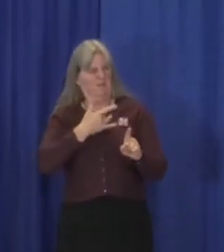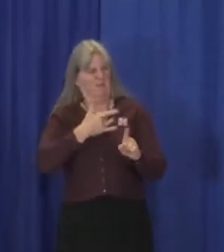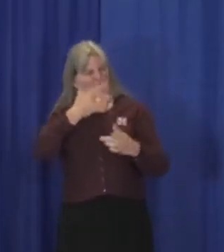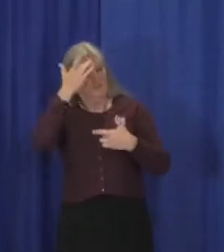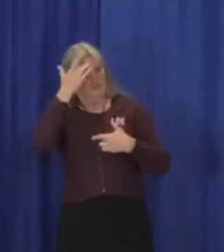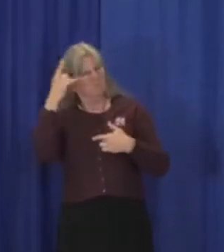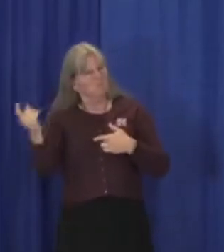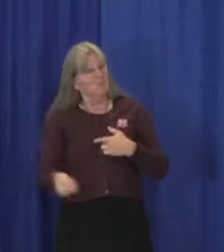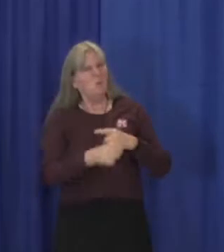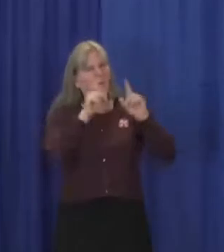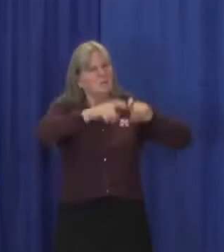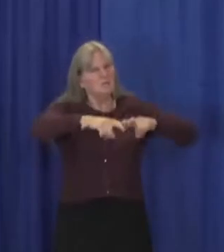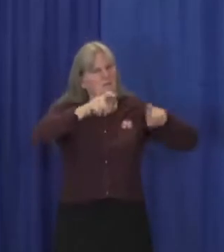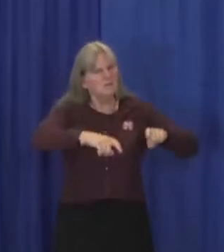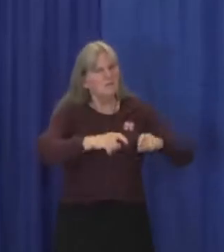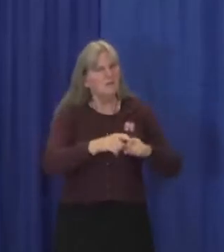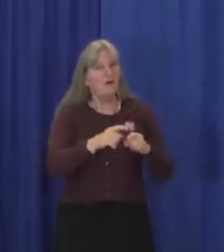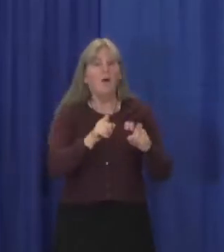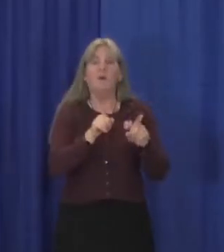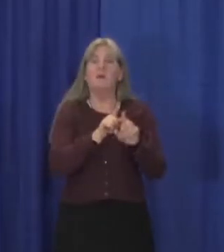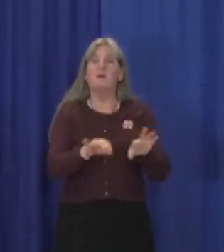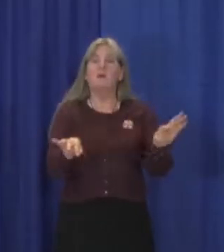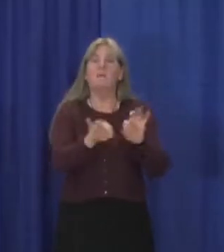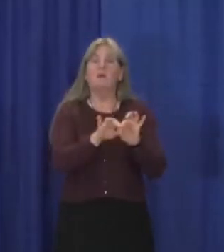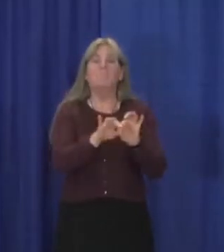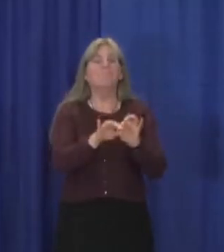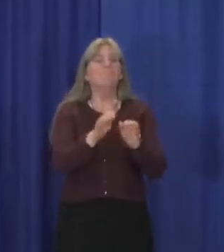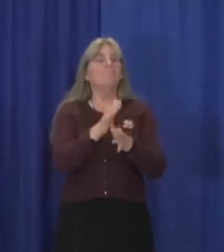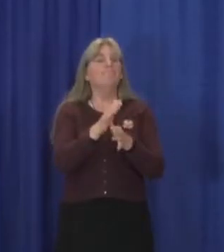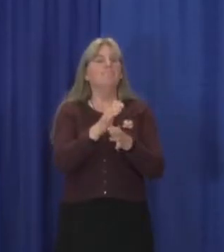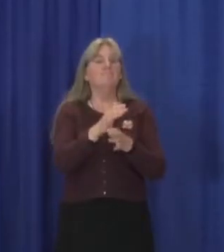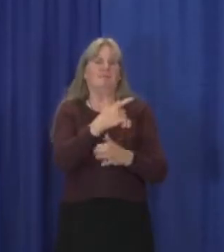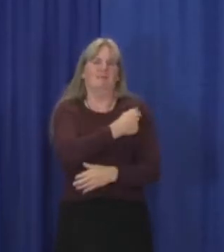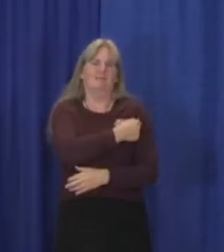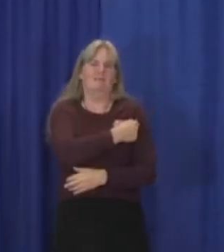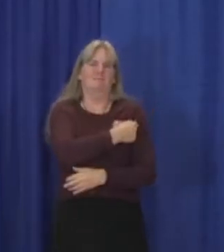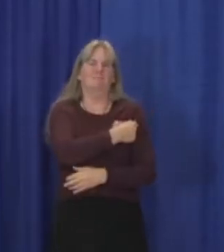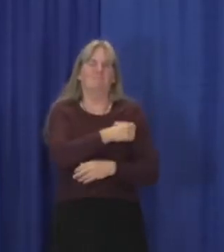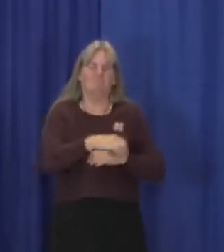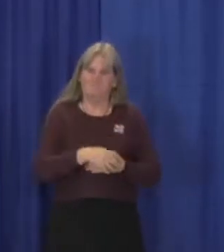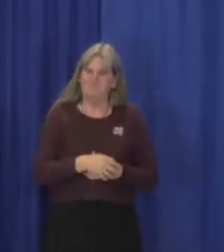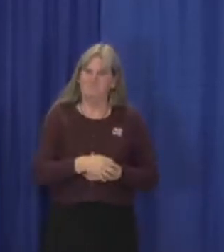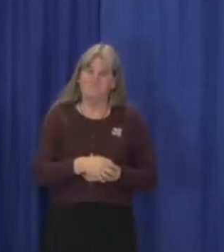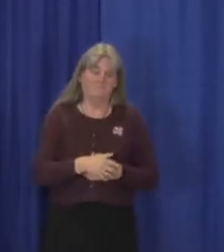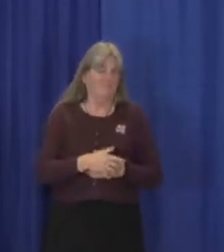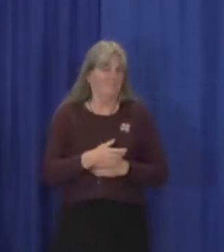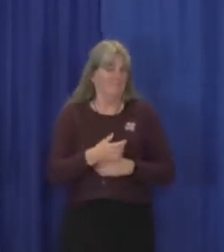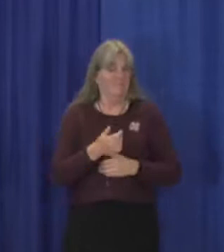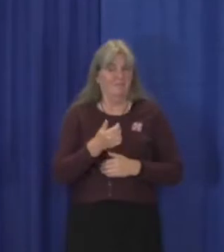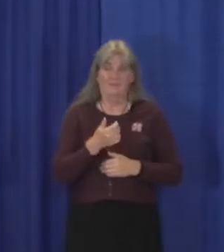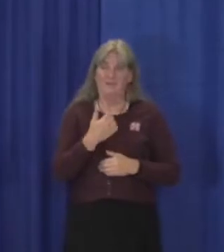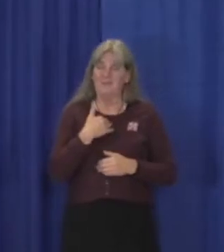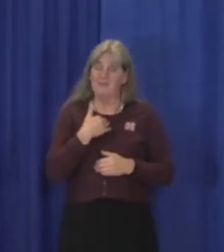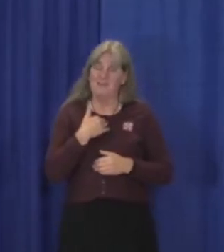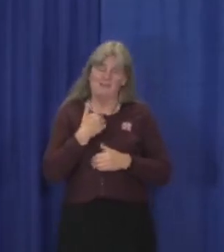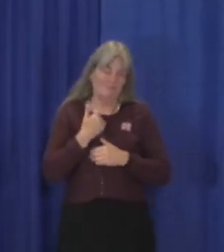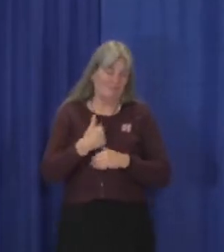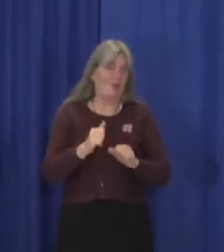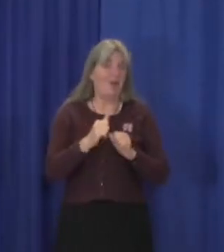symptoms, and most importantly, get vaccinated. As I say every moment that I get the chance to